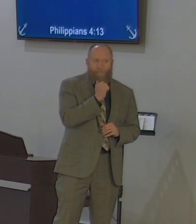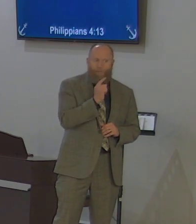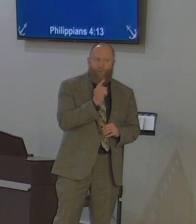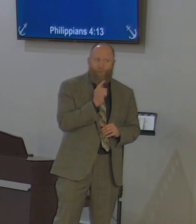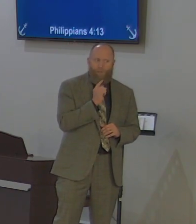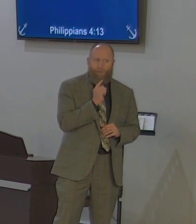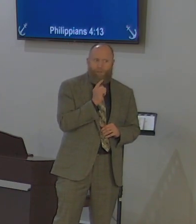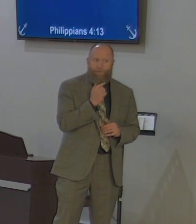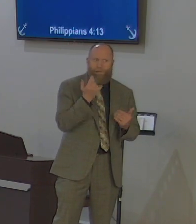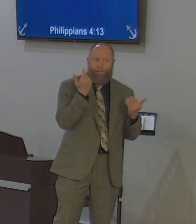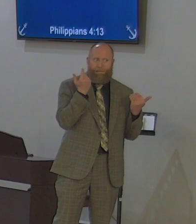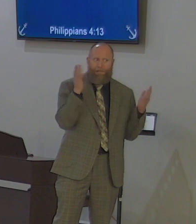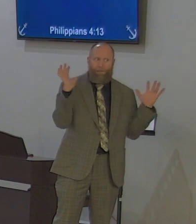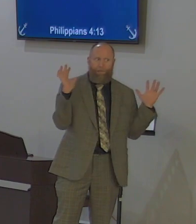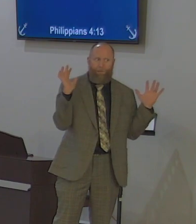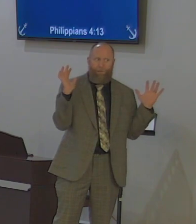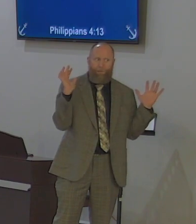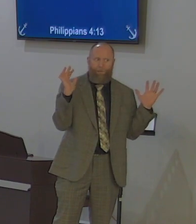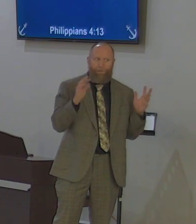I don't know.